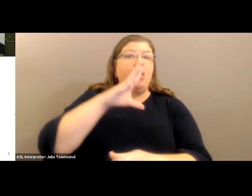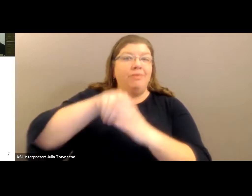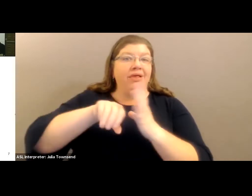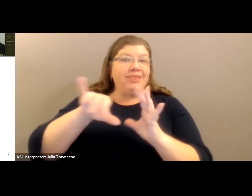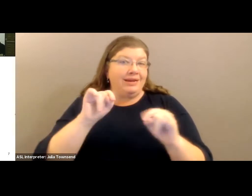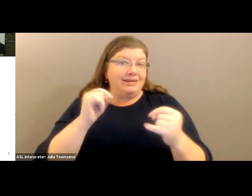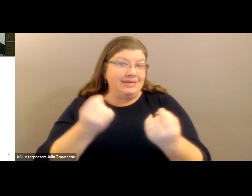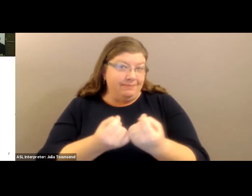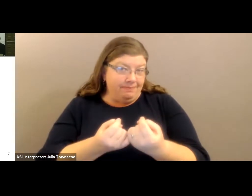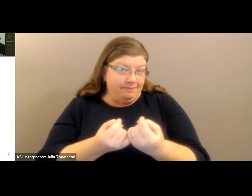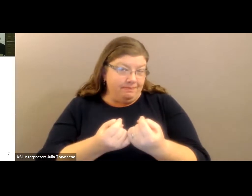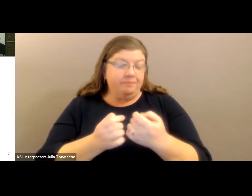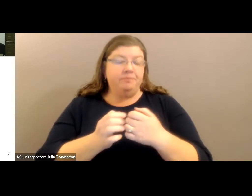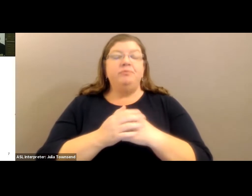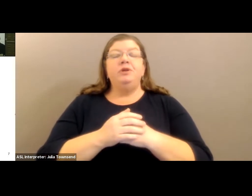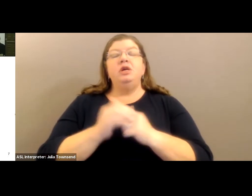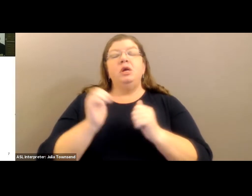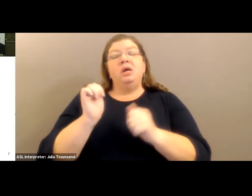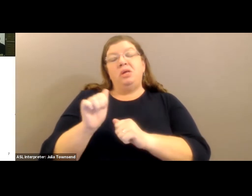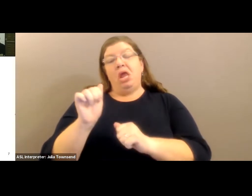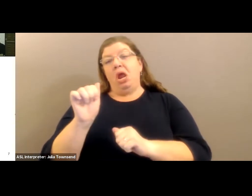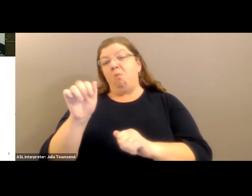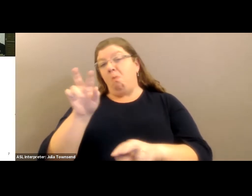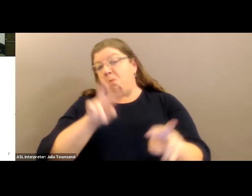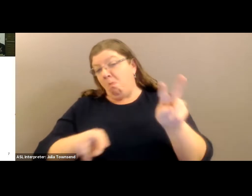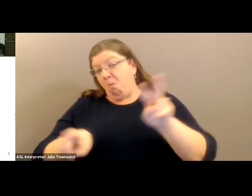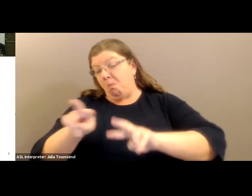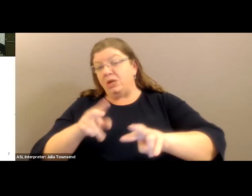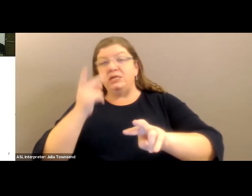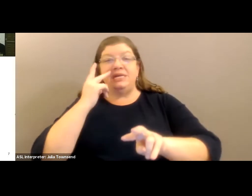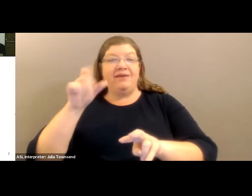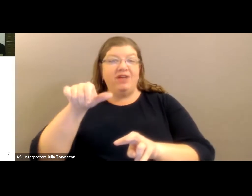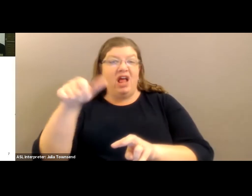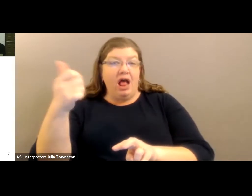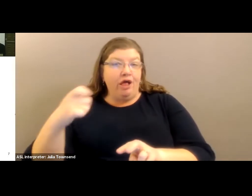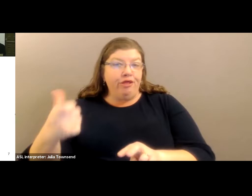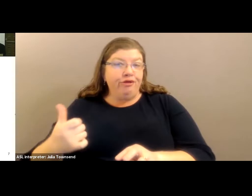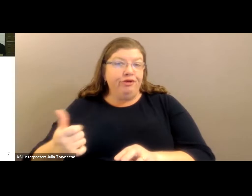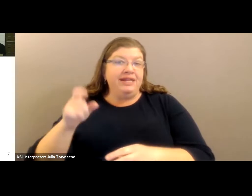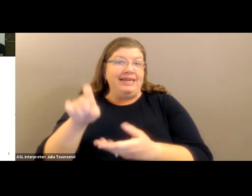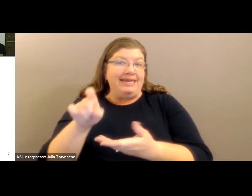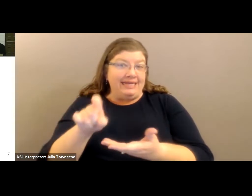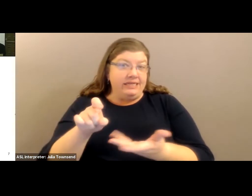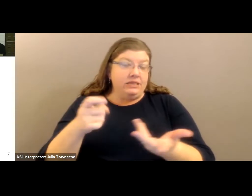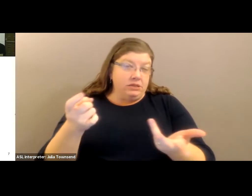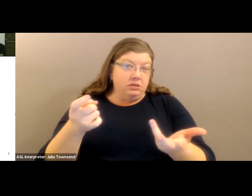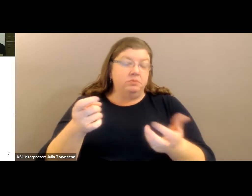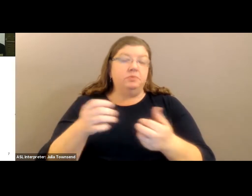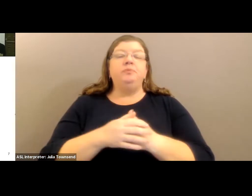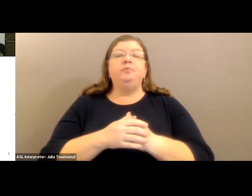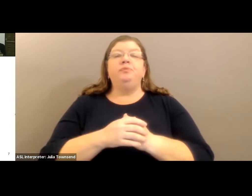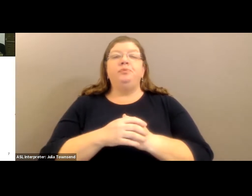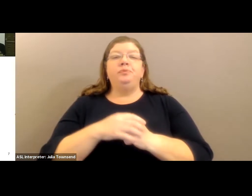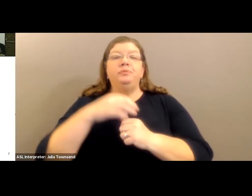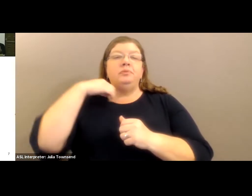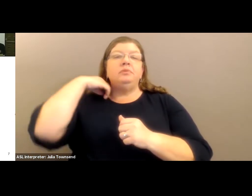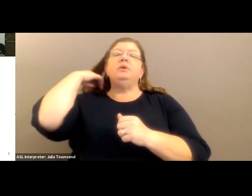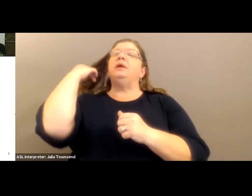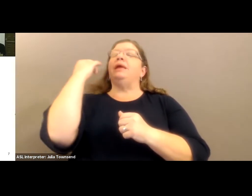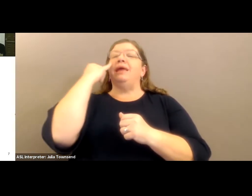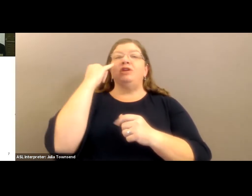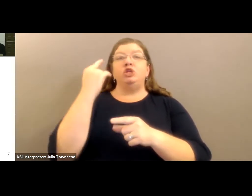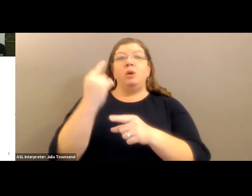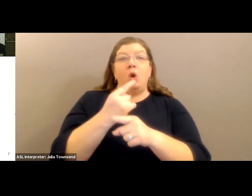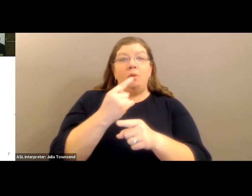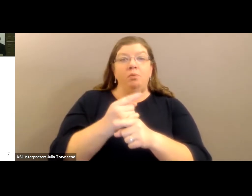team. So they can look and see if there are other needs, and then, if appropriate, CALM will